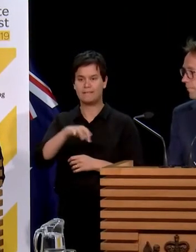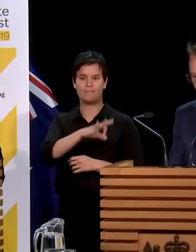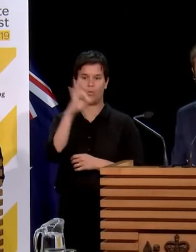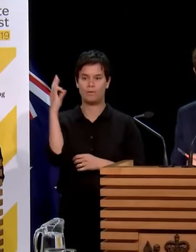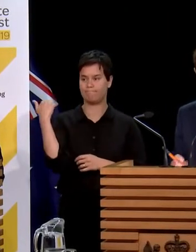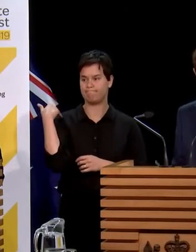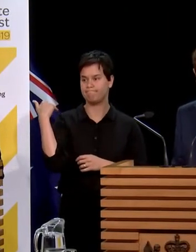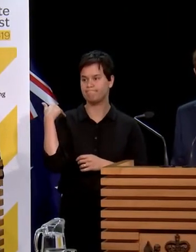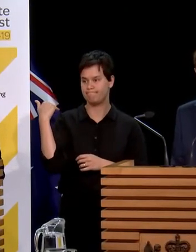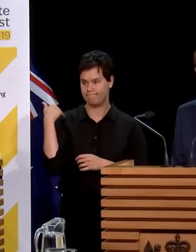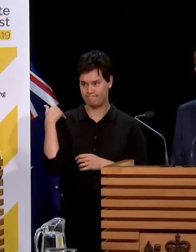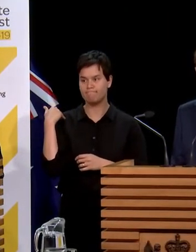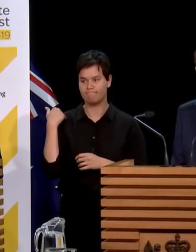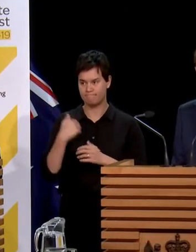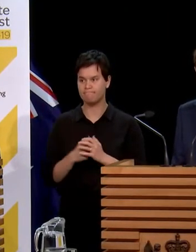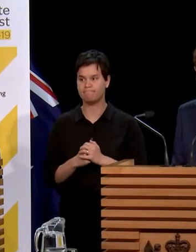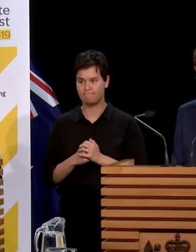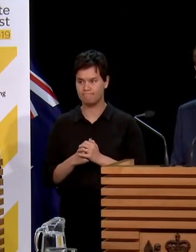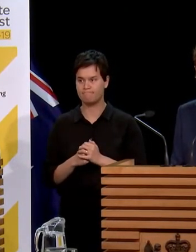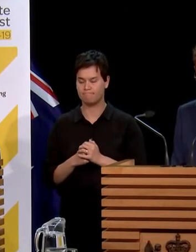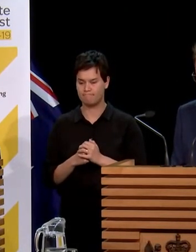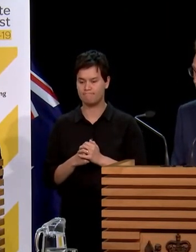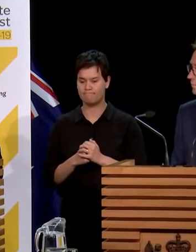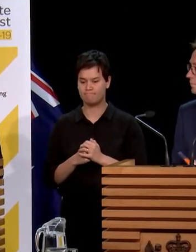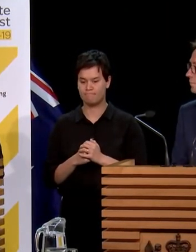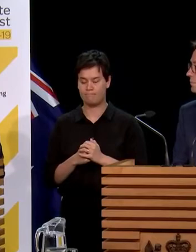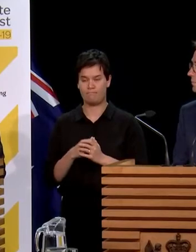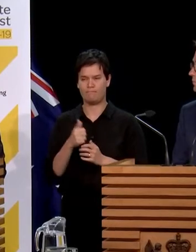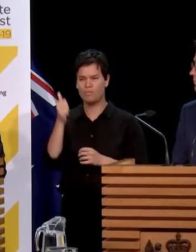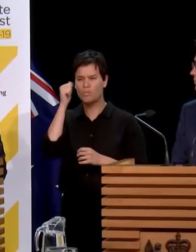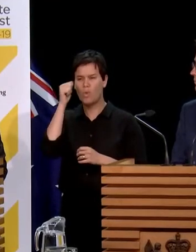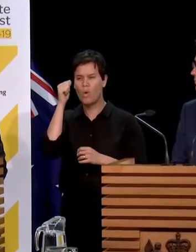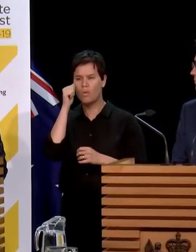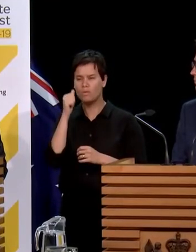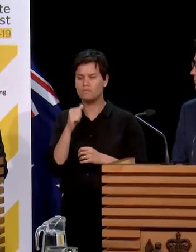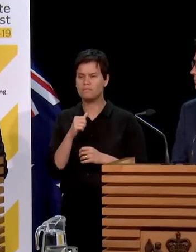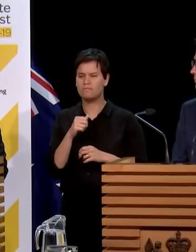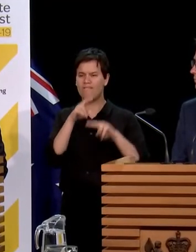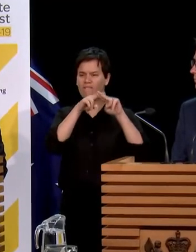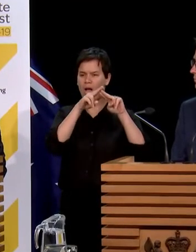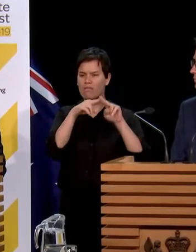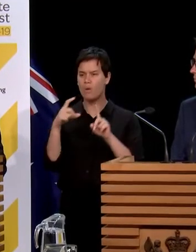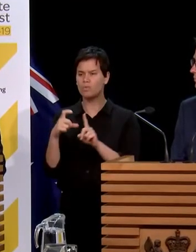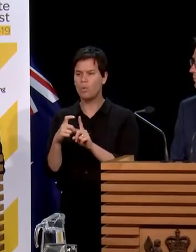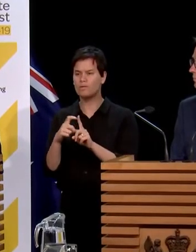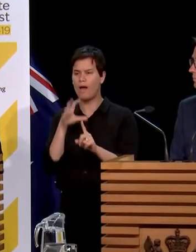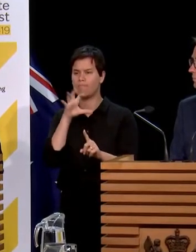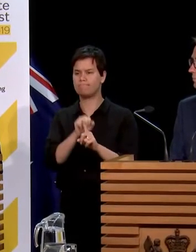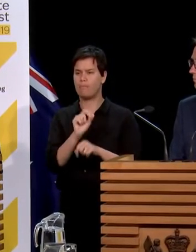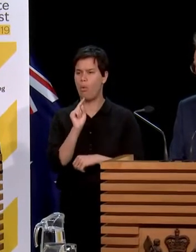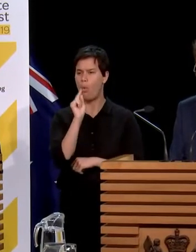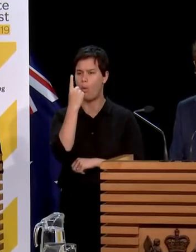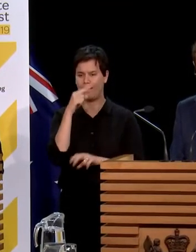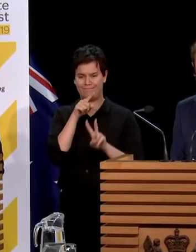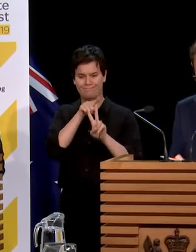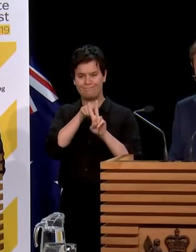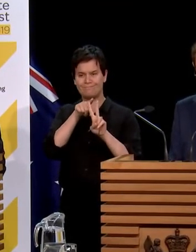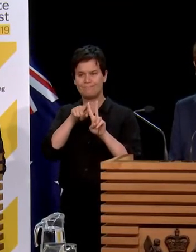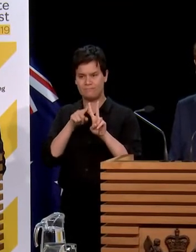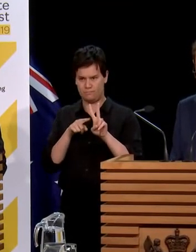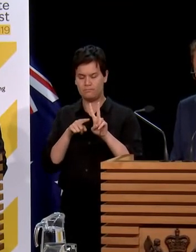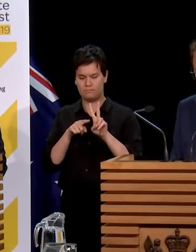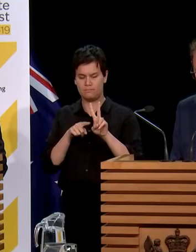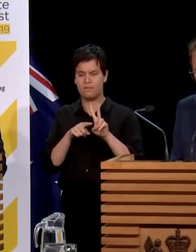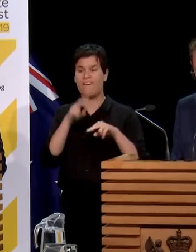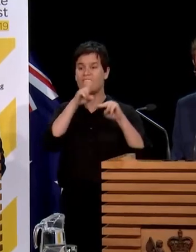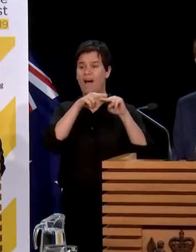have received an update on testing of the mother of Case C. So Case C was the young child that was